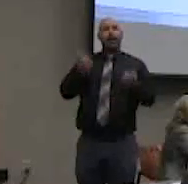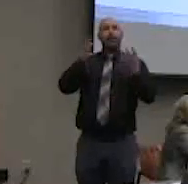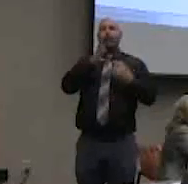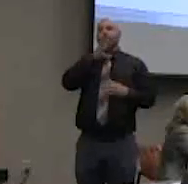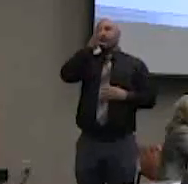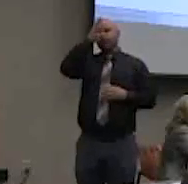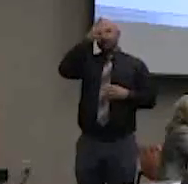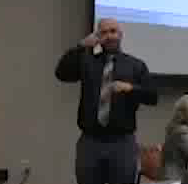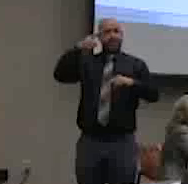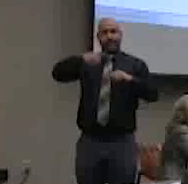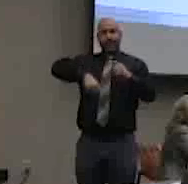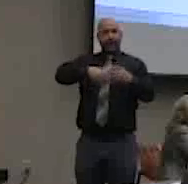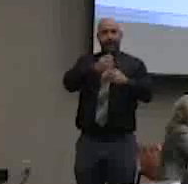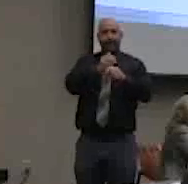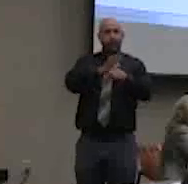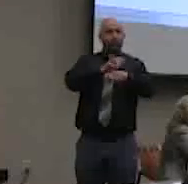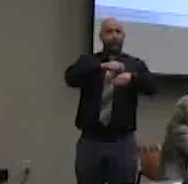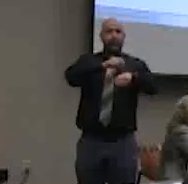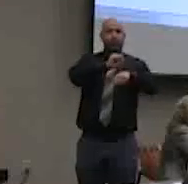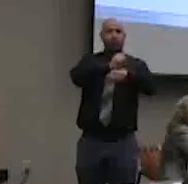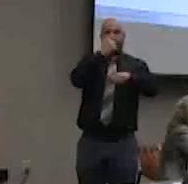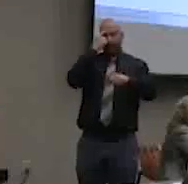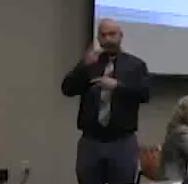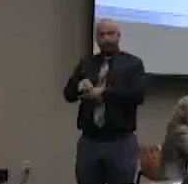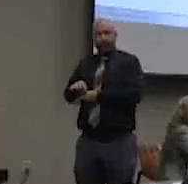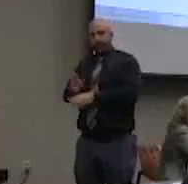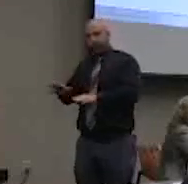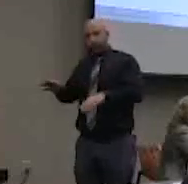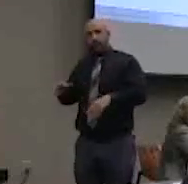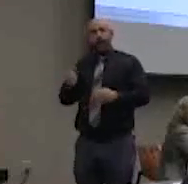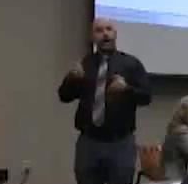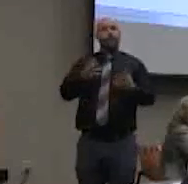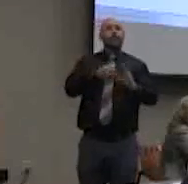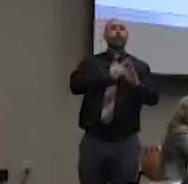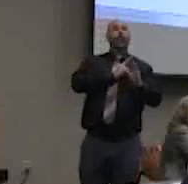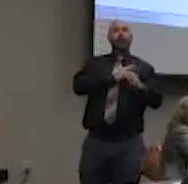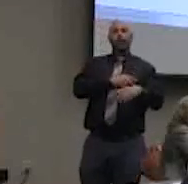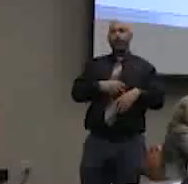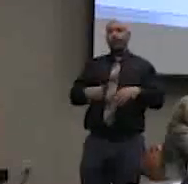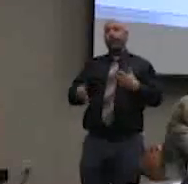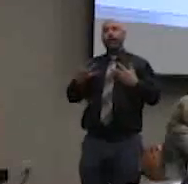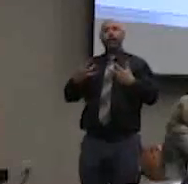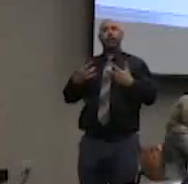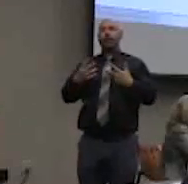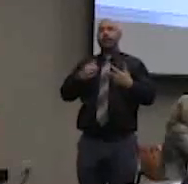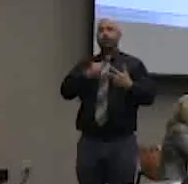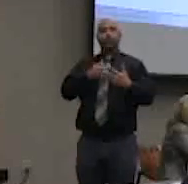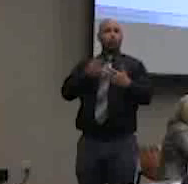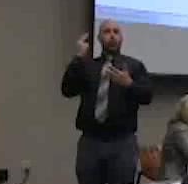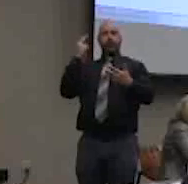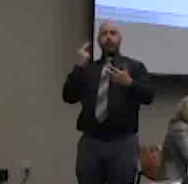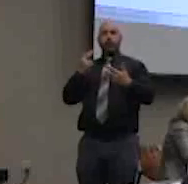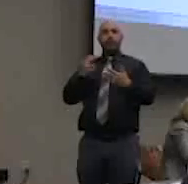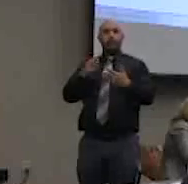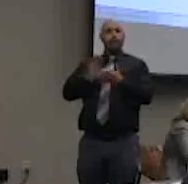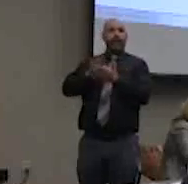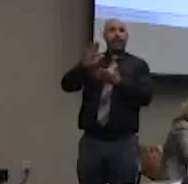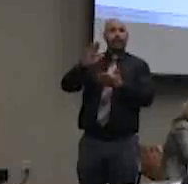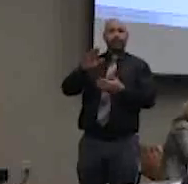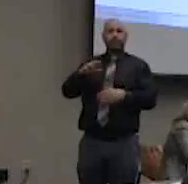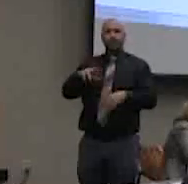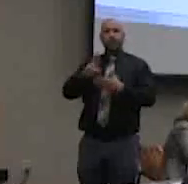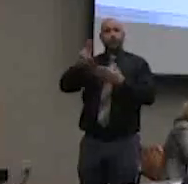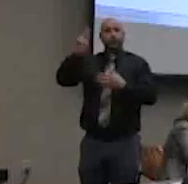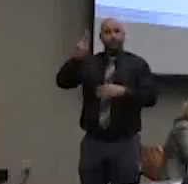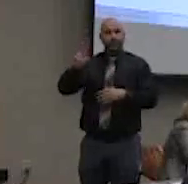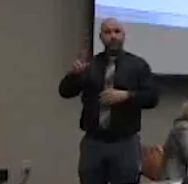full-time employment. We think about how many leave employment. We think about how many do not finish higher education, all because of having access or not having